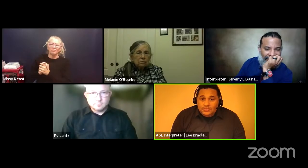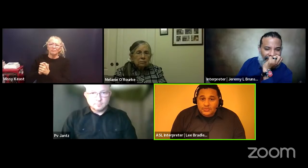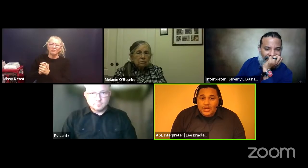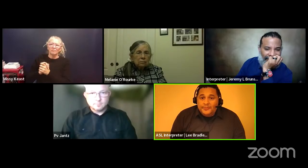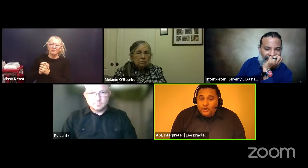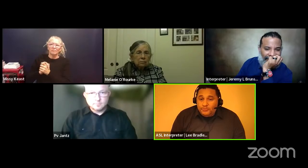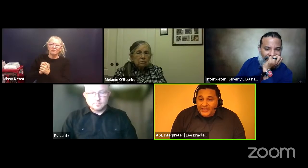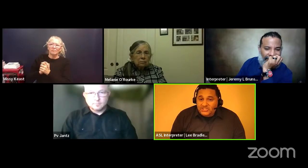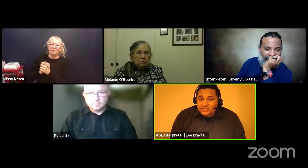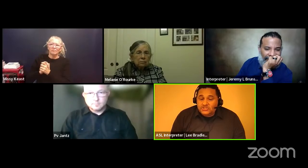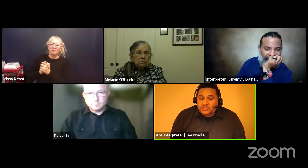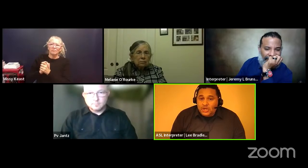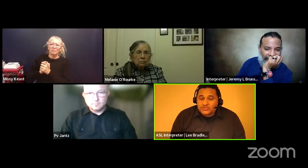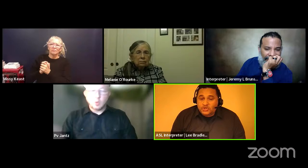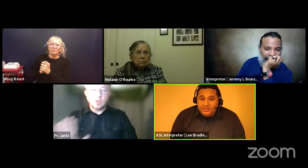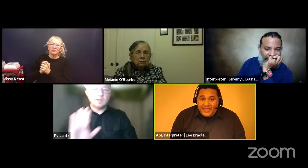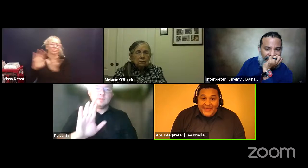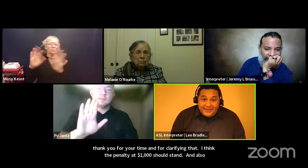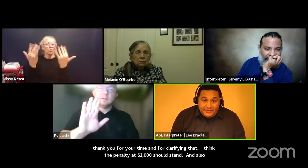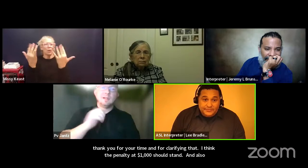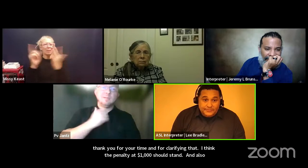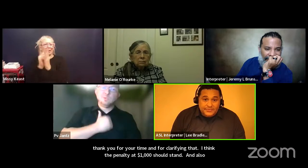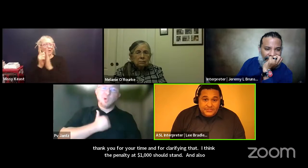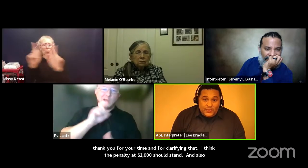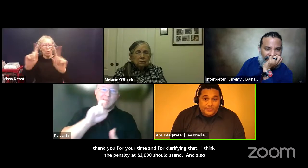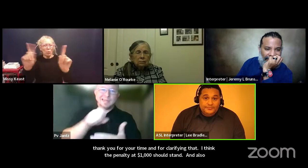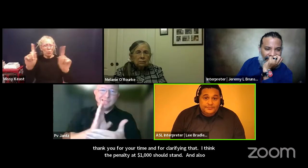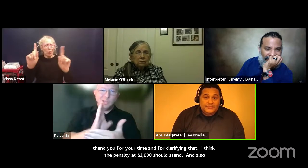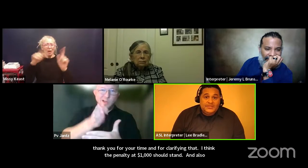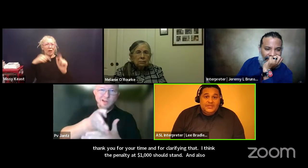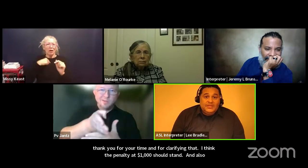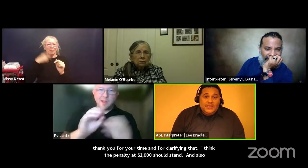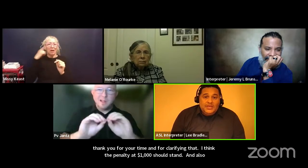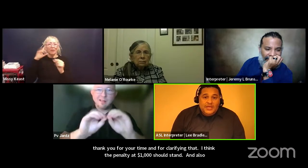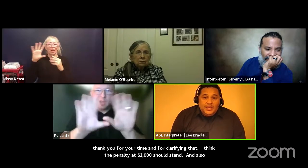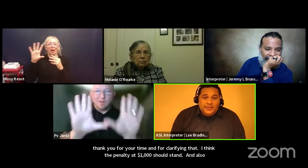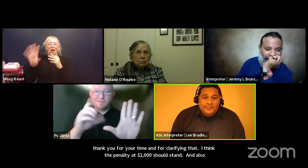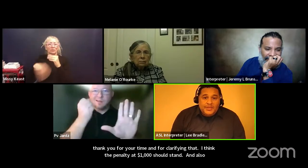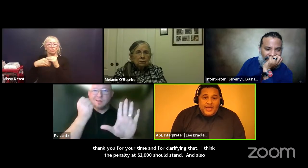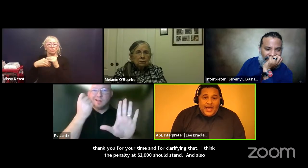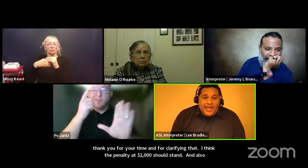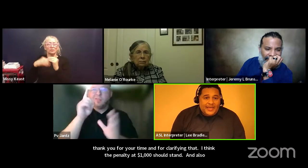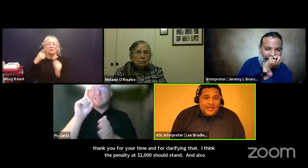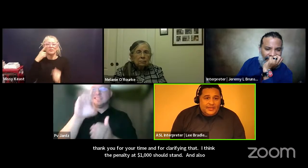ethical probation should also be added as well.